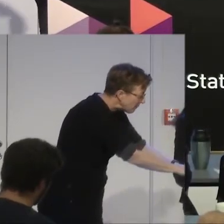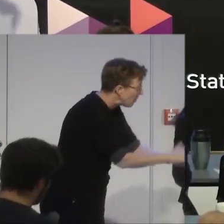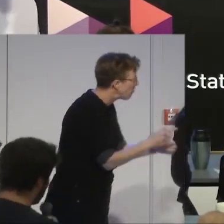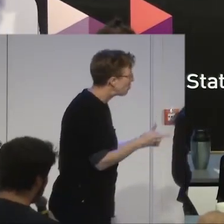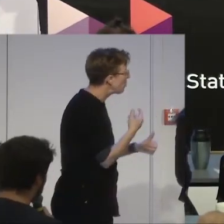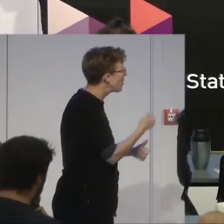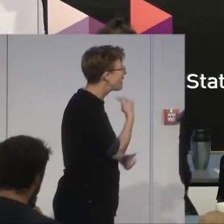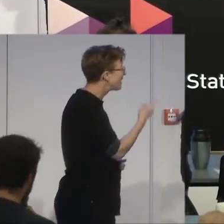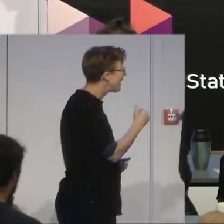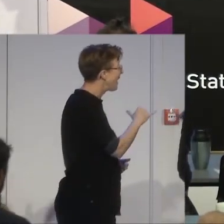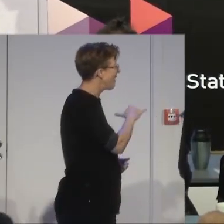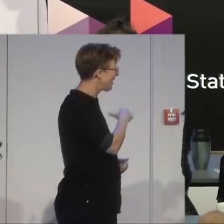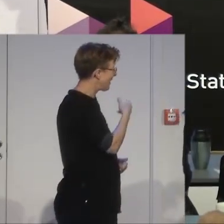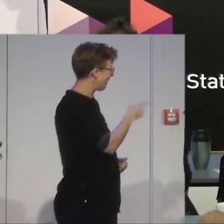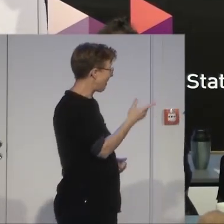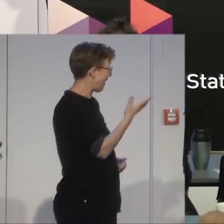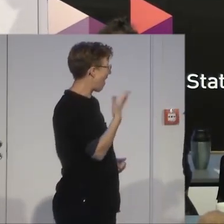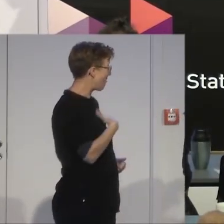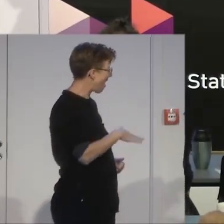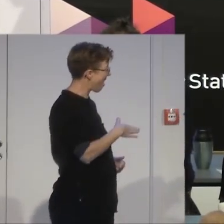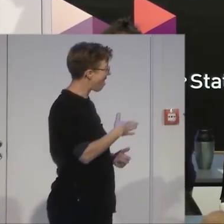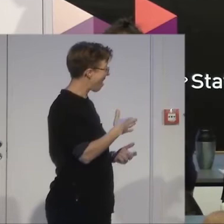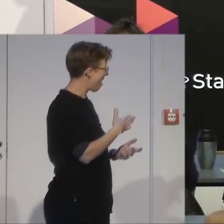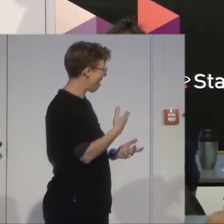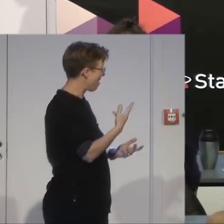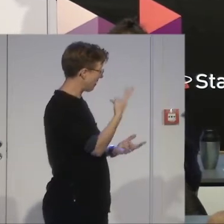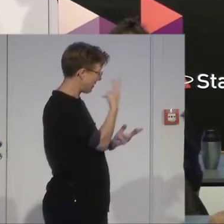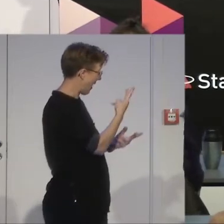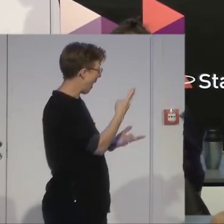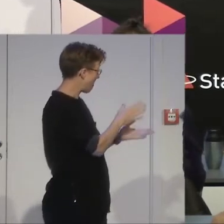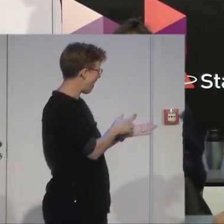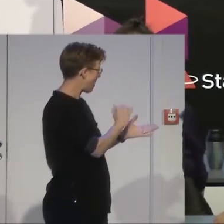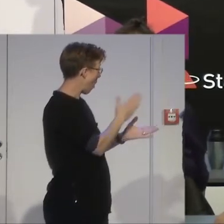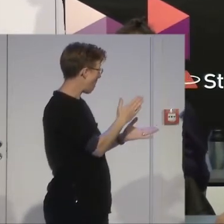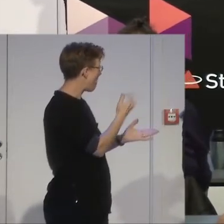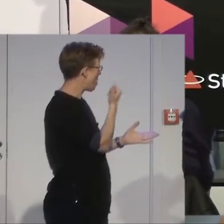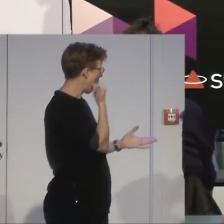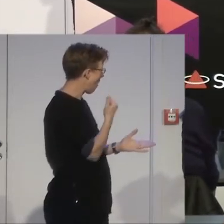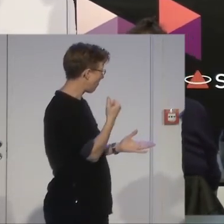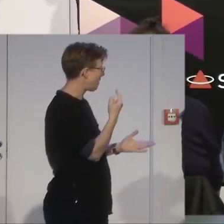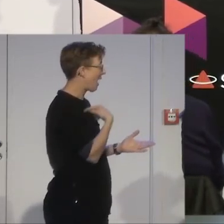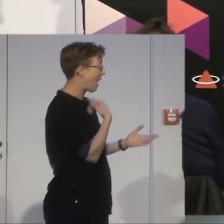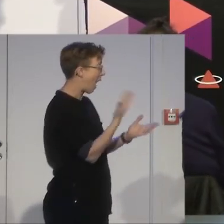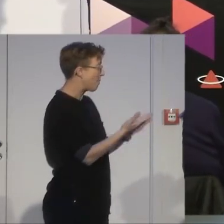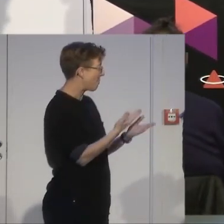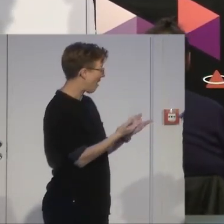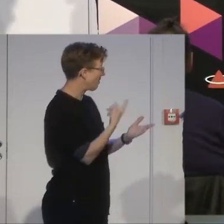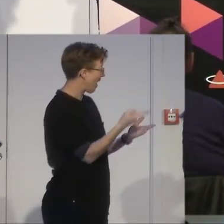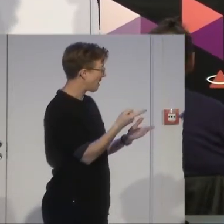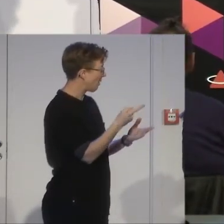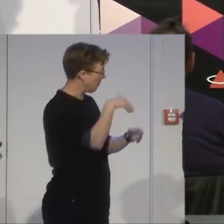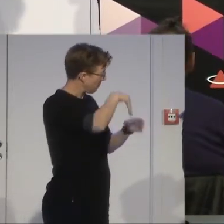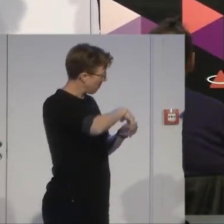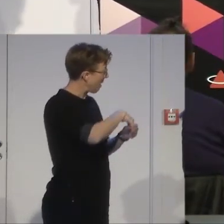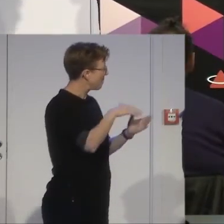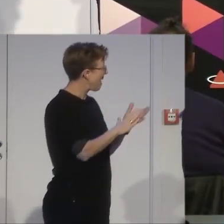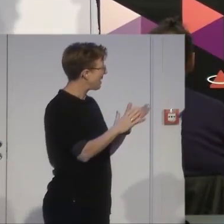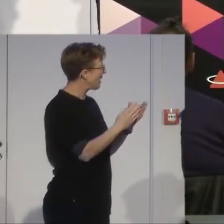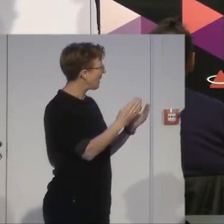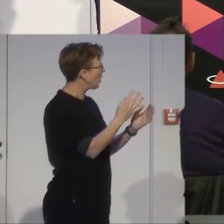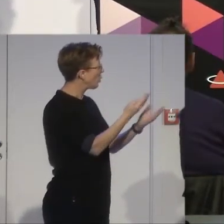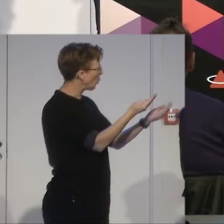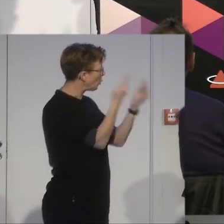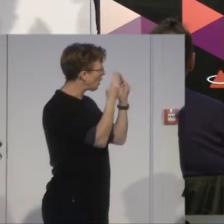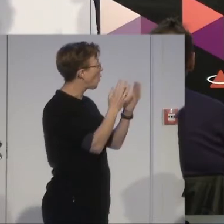I should say, if you want to listen more to Johanne, you really should attend the course about communicative relations